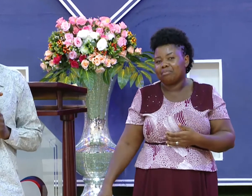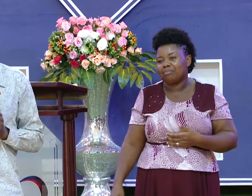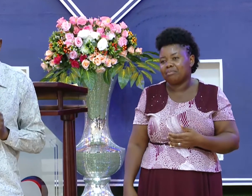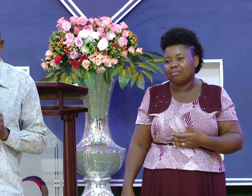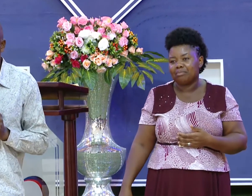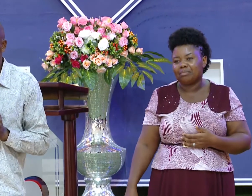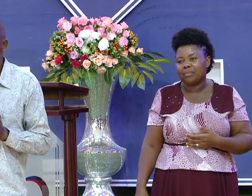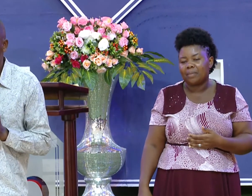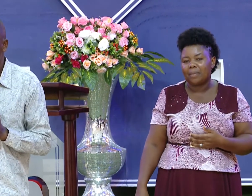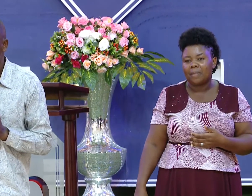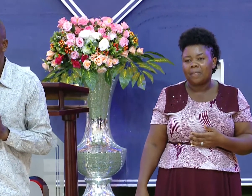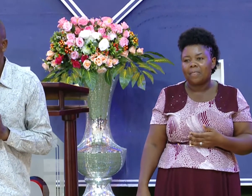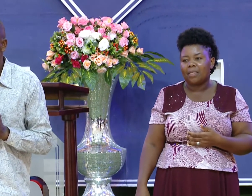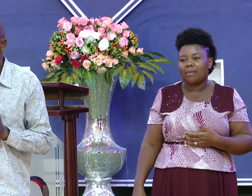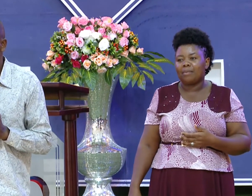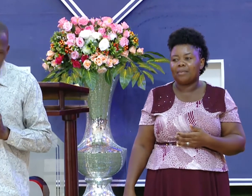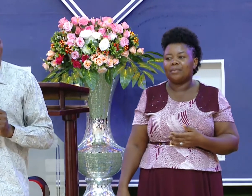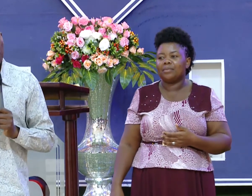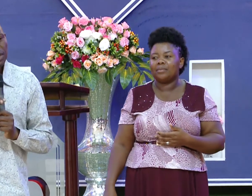when you can control yourself,